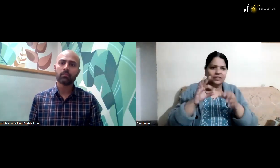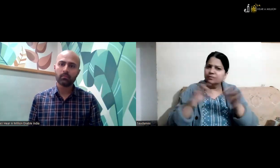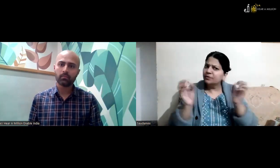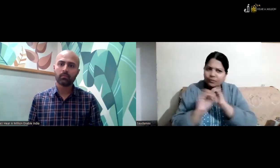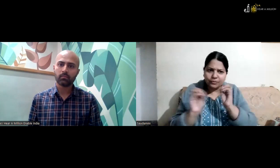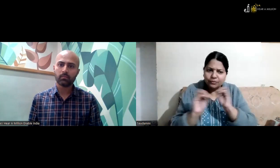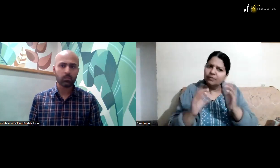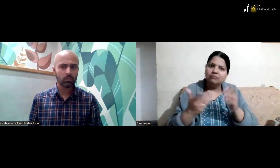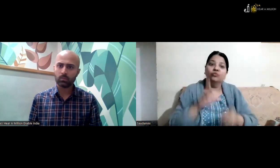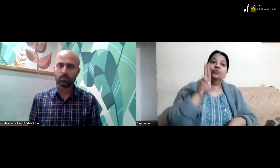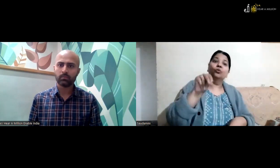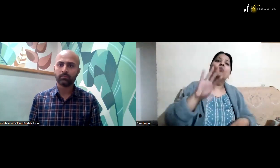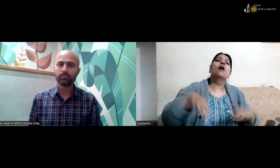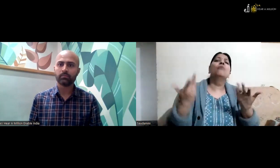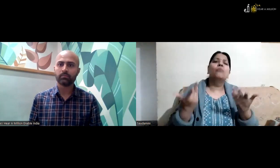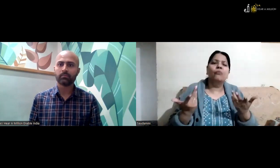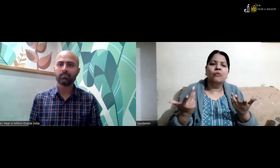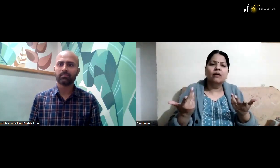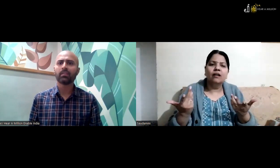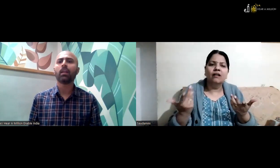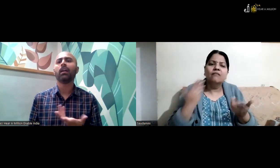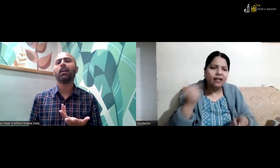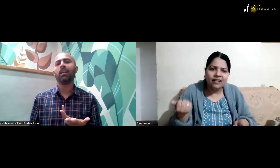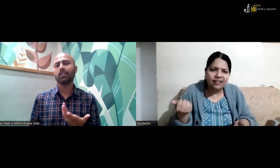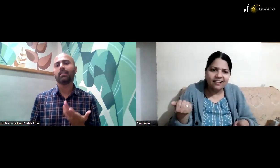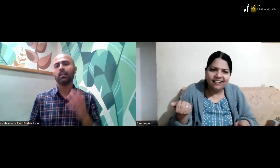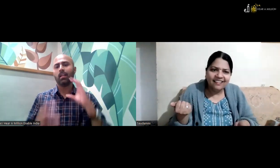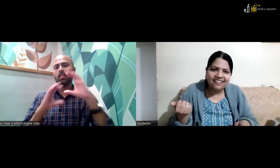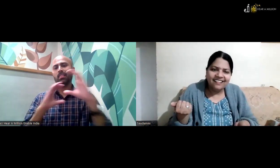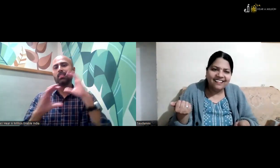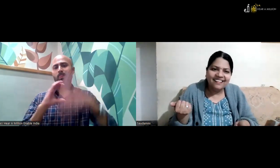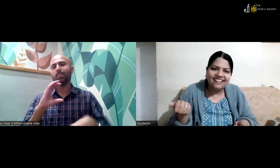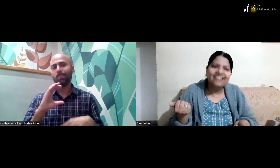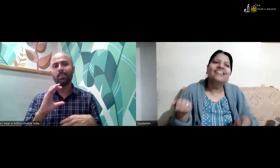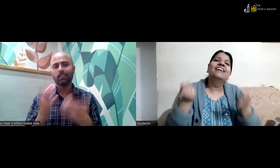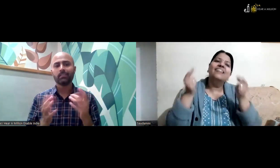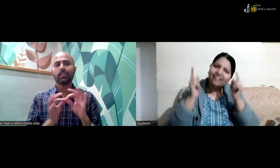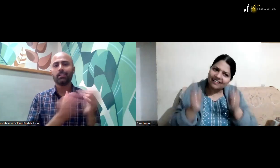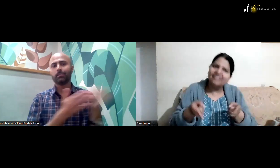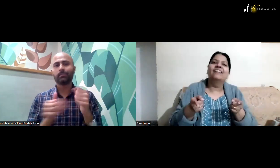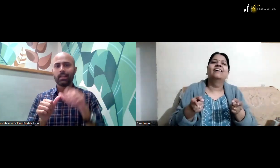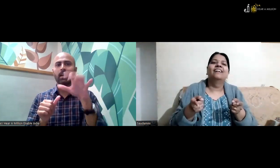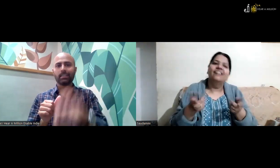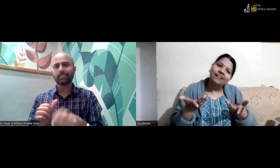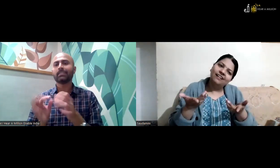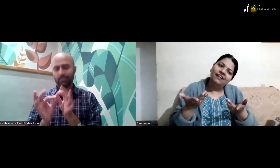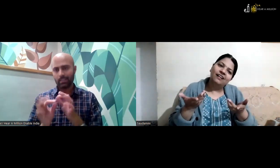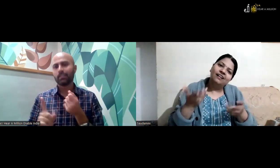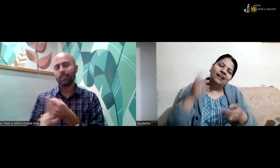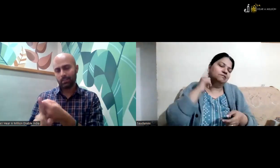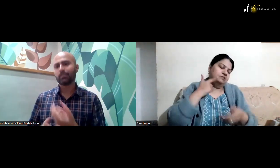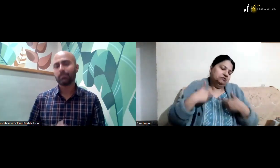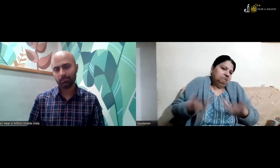laws help for this. So how they can deny you for this, and there must be a proper